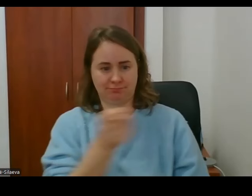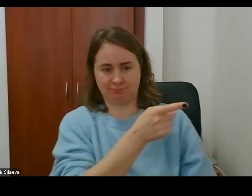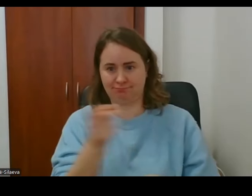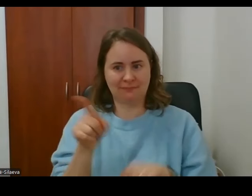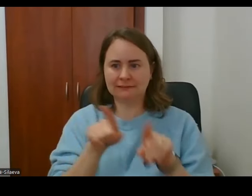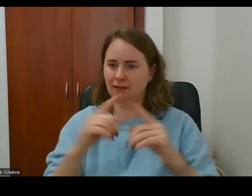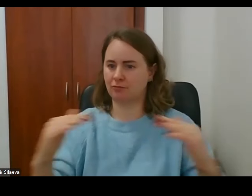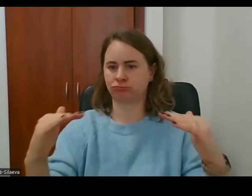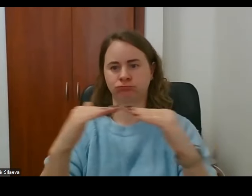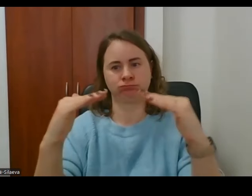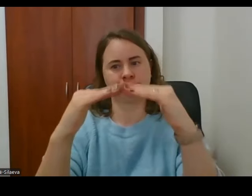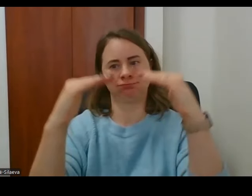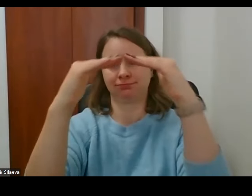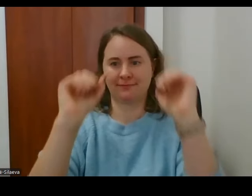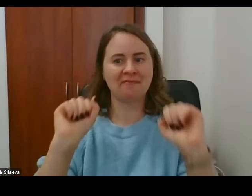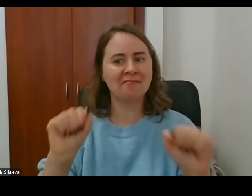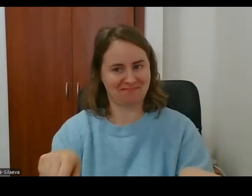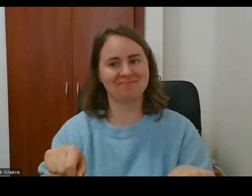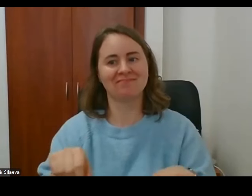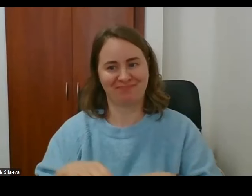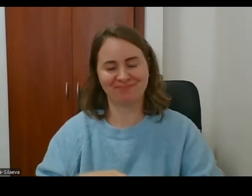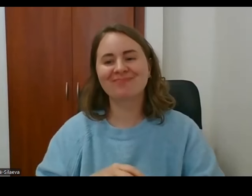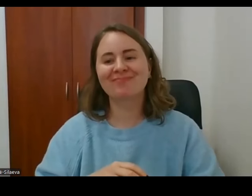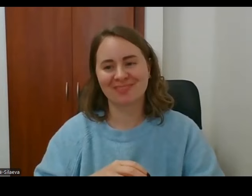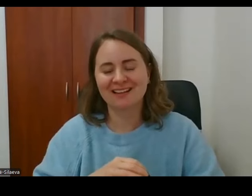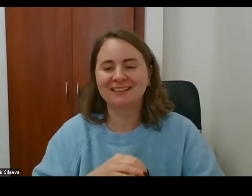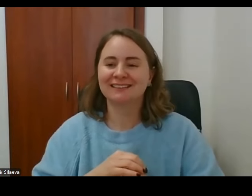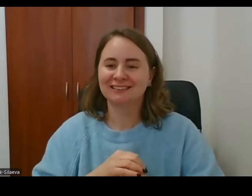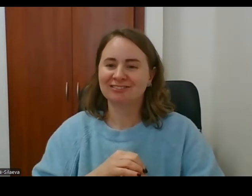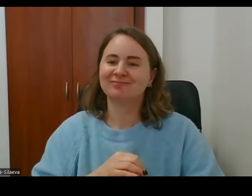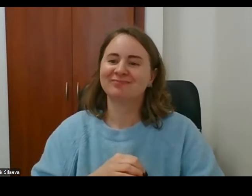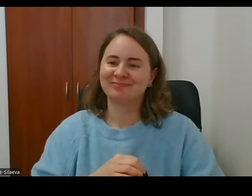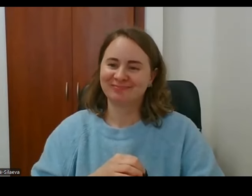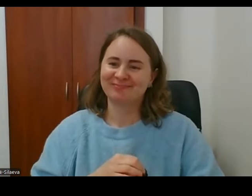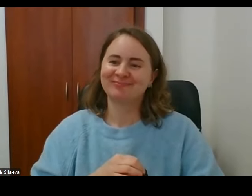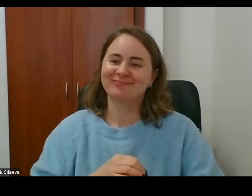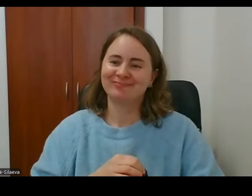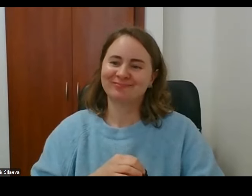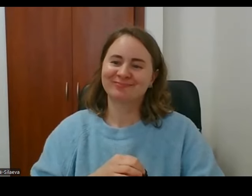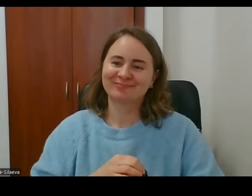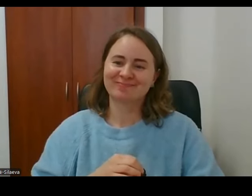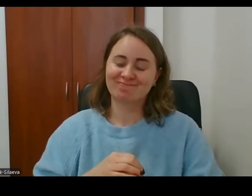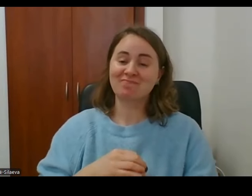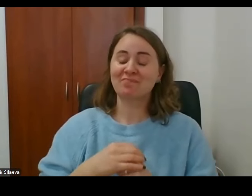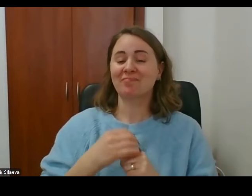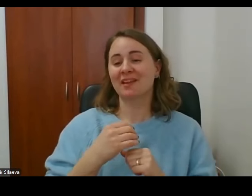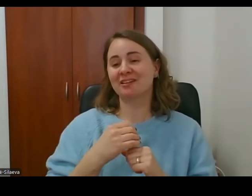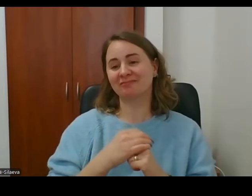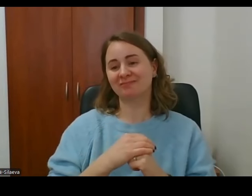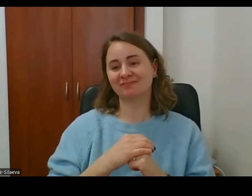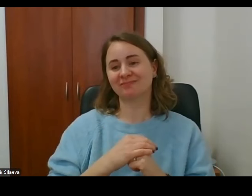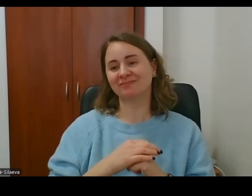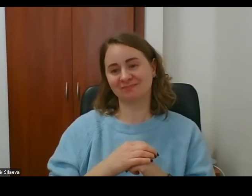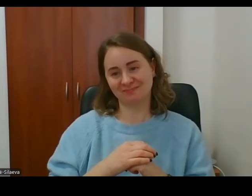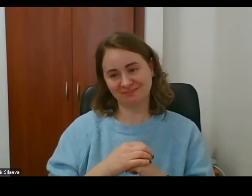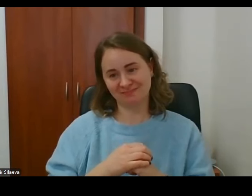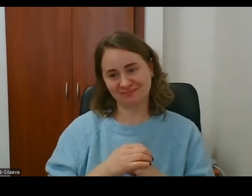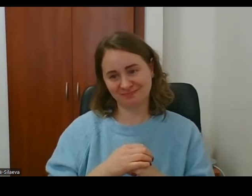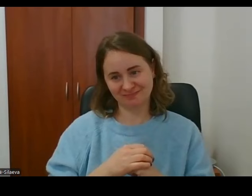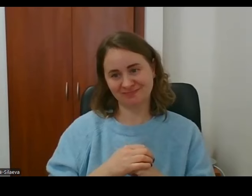it according to their age. And if you compare the deaf children and hearing children, and if they